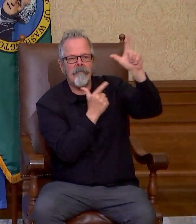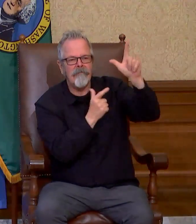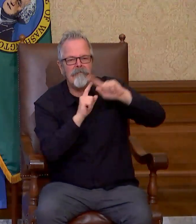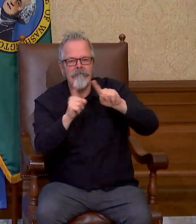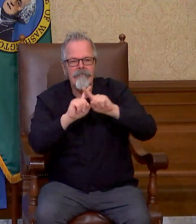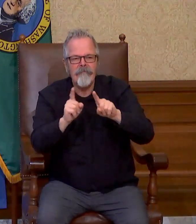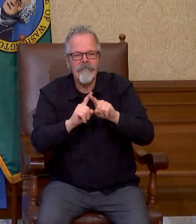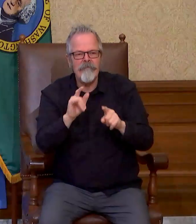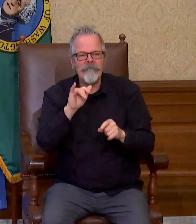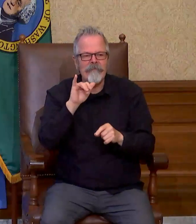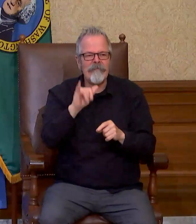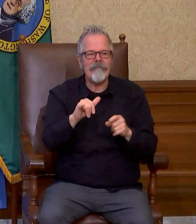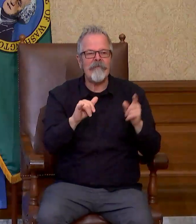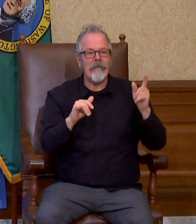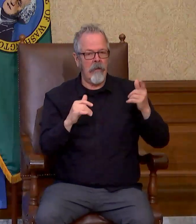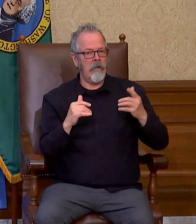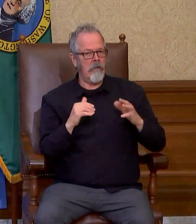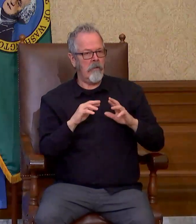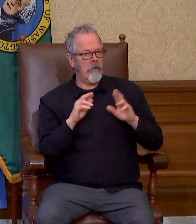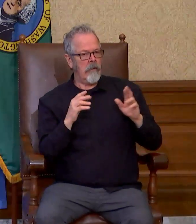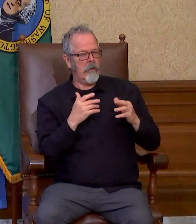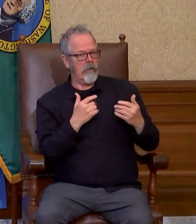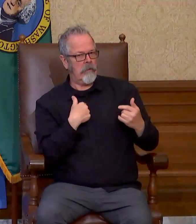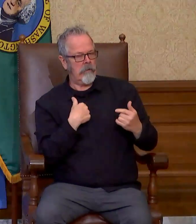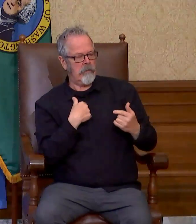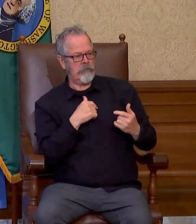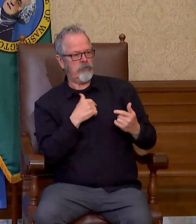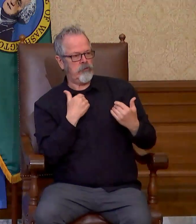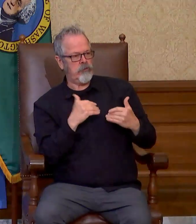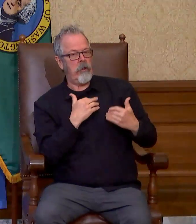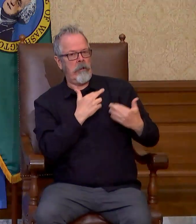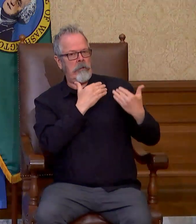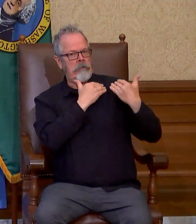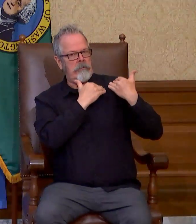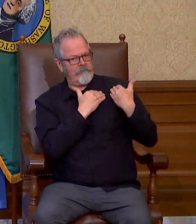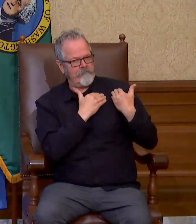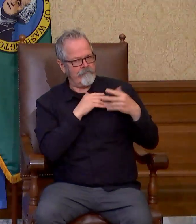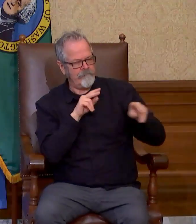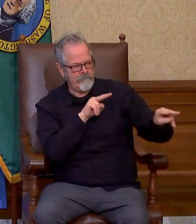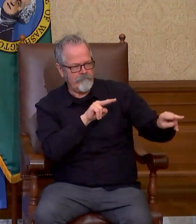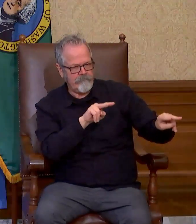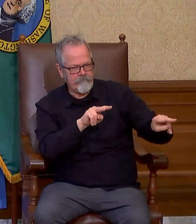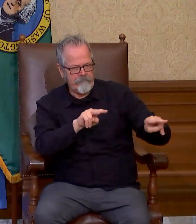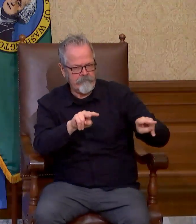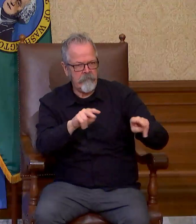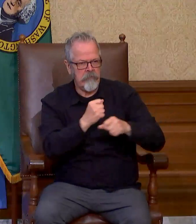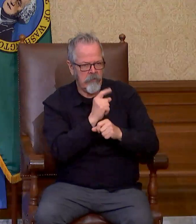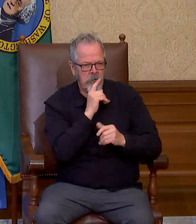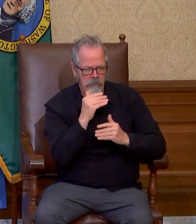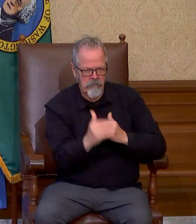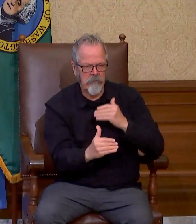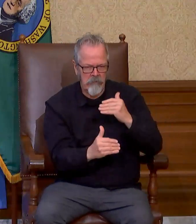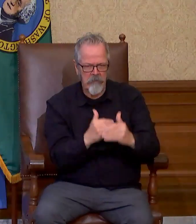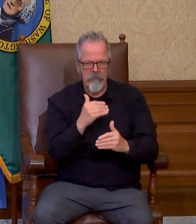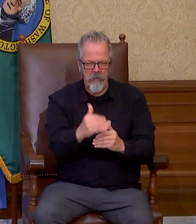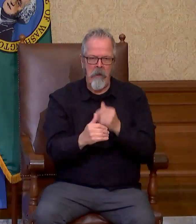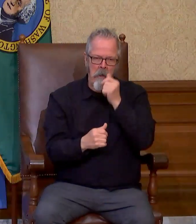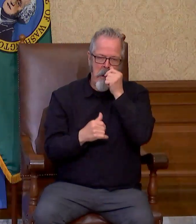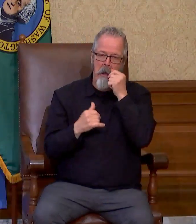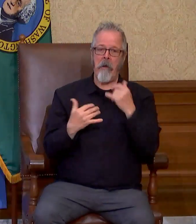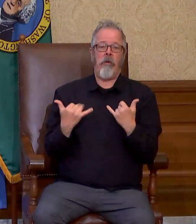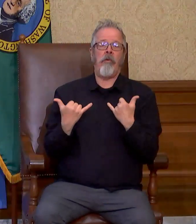believe. Today, we are also pleased to be able to issue additional guidance to our hospitals on